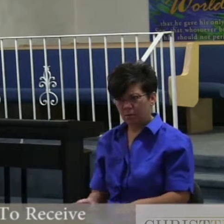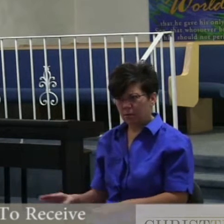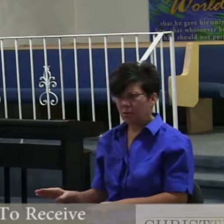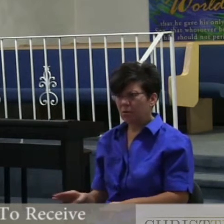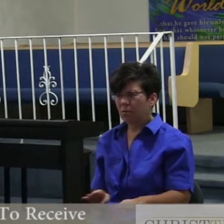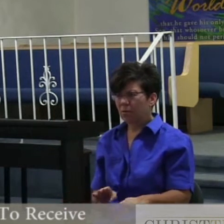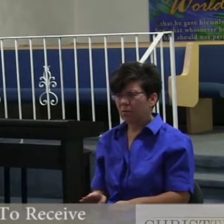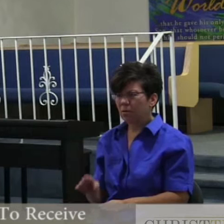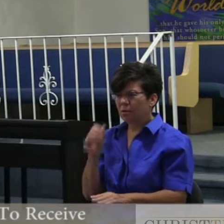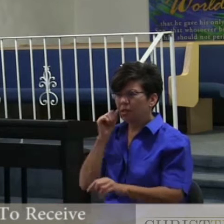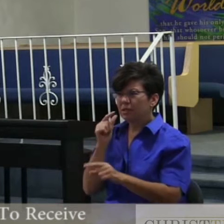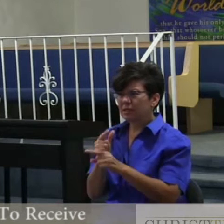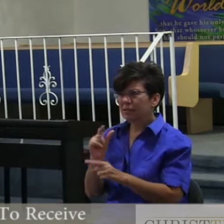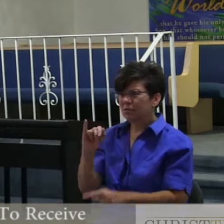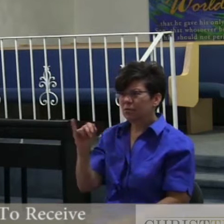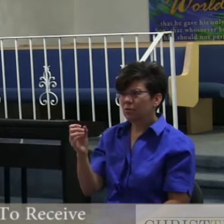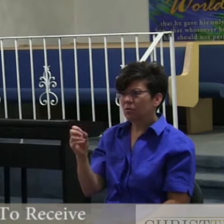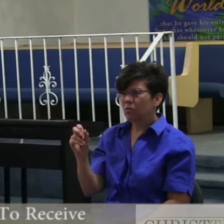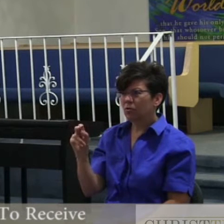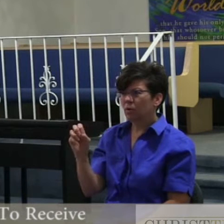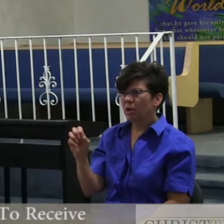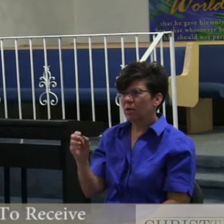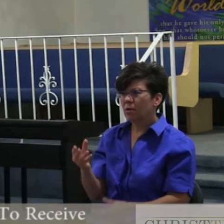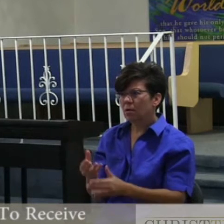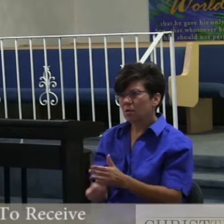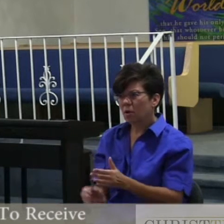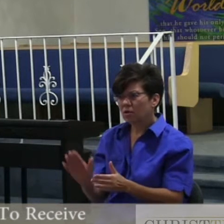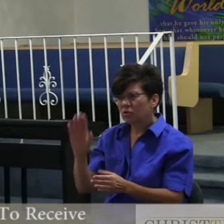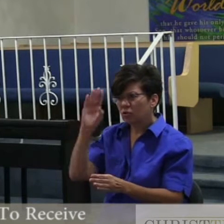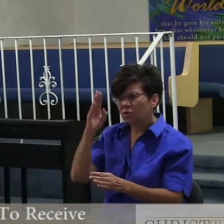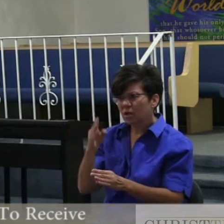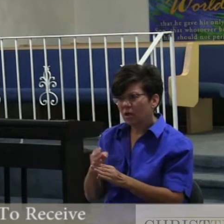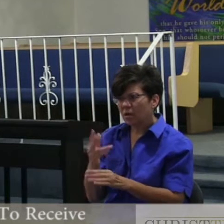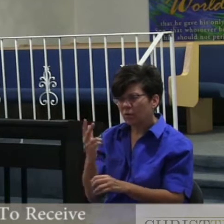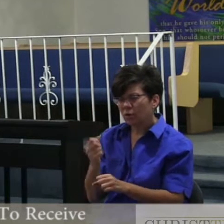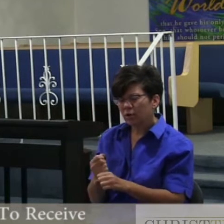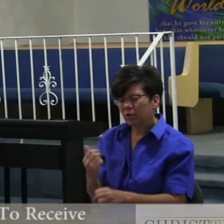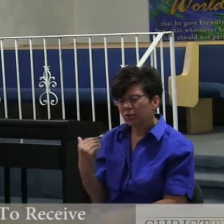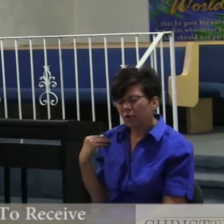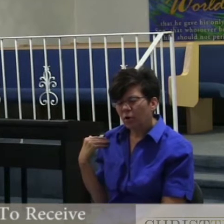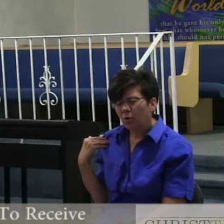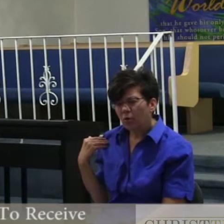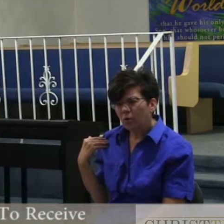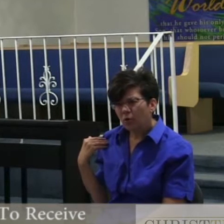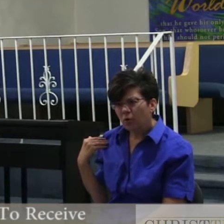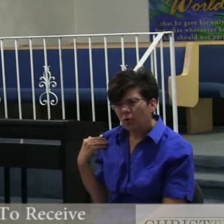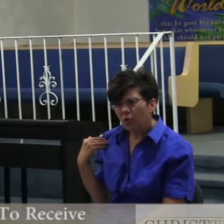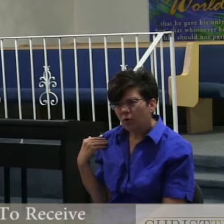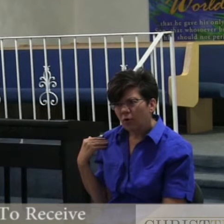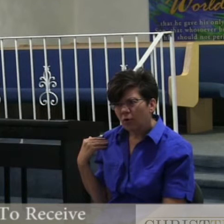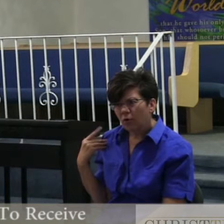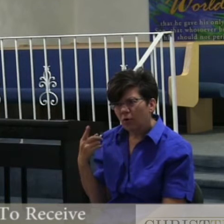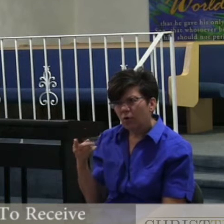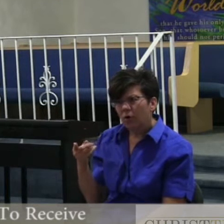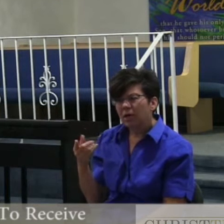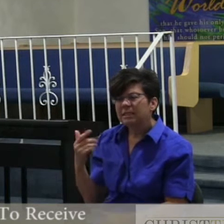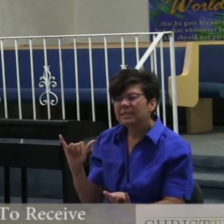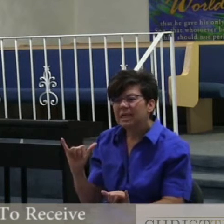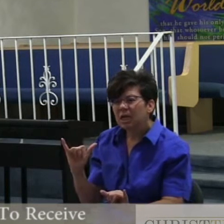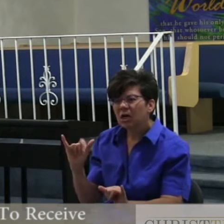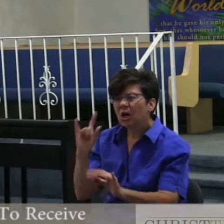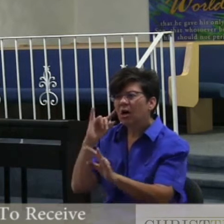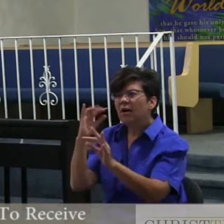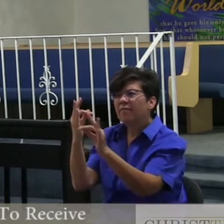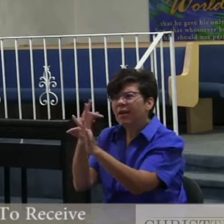Sister Joanne lost her son 3 years ago. And she is still faithful to